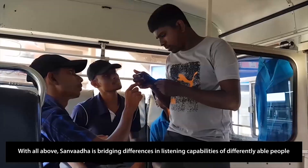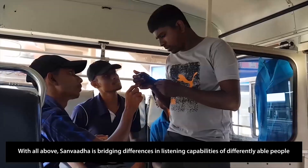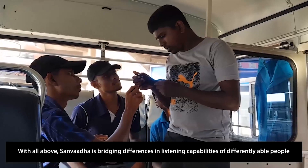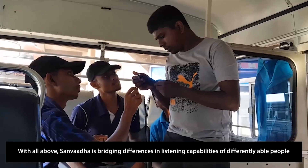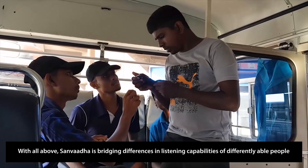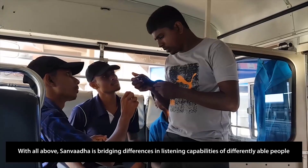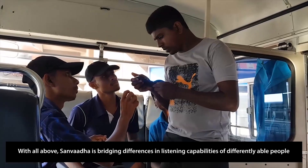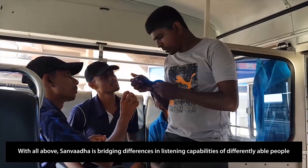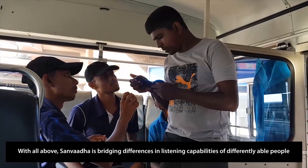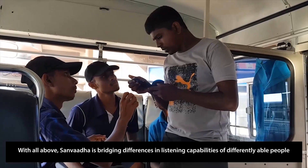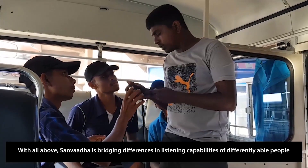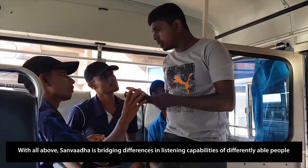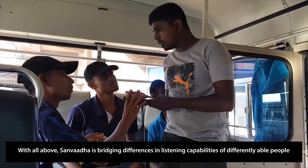people.